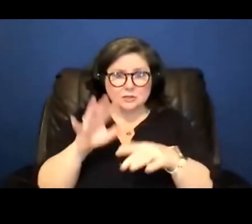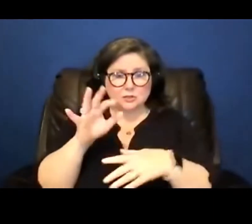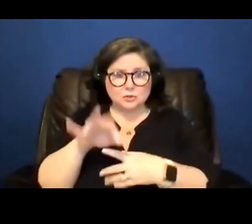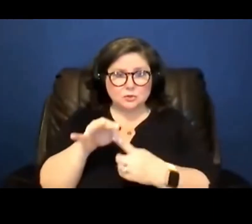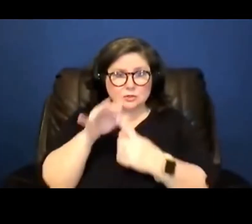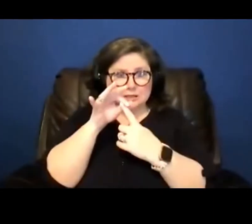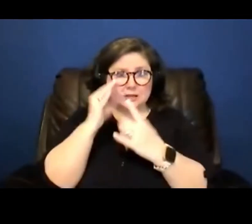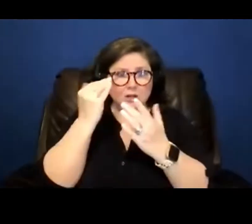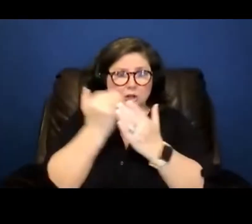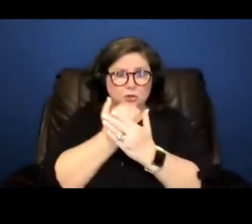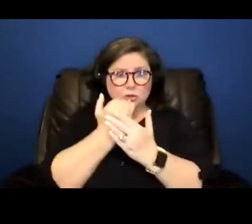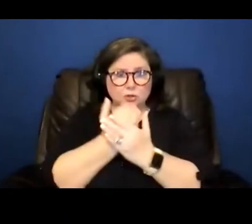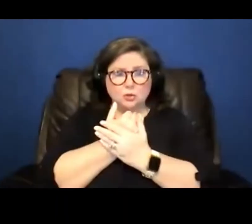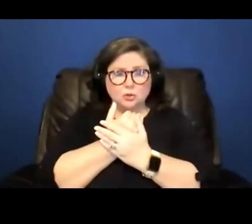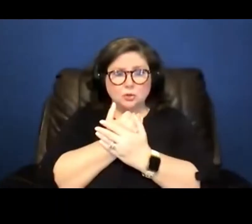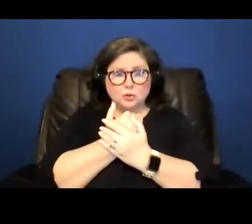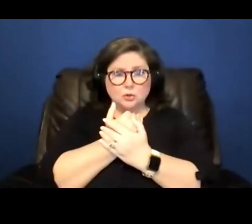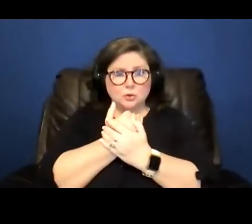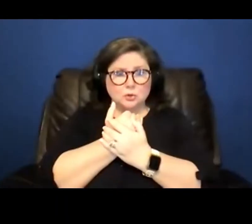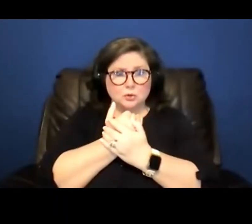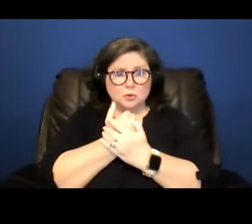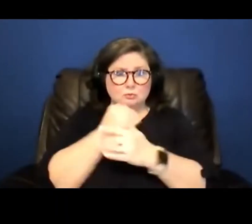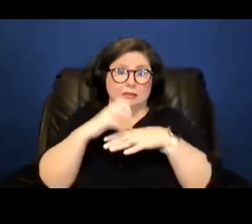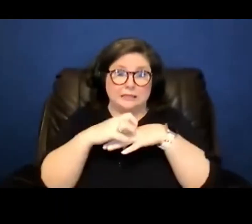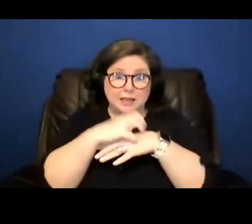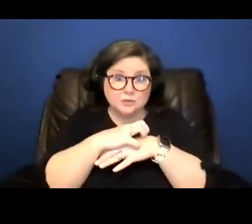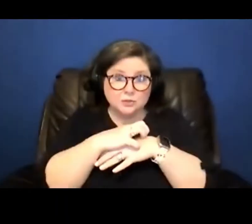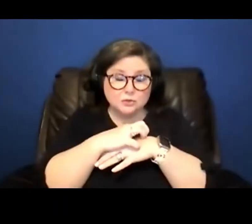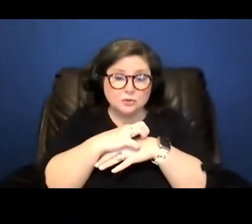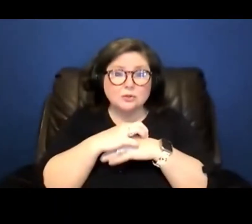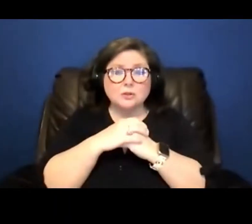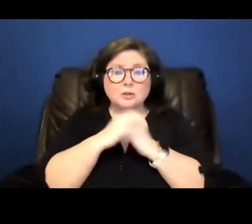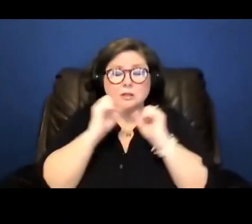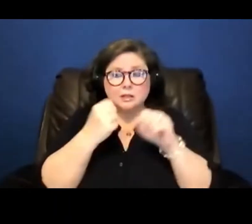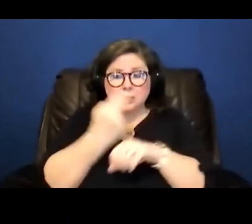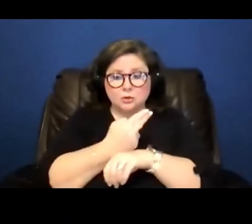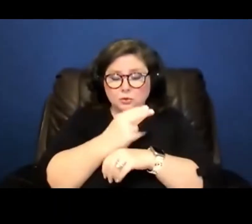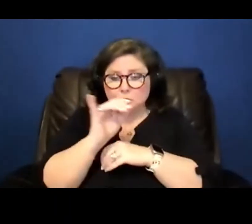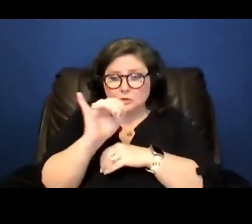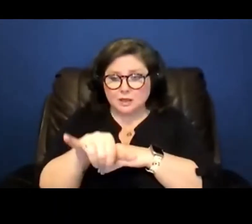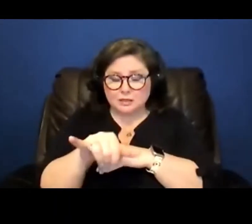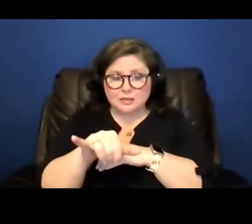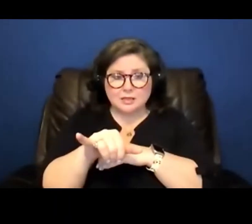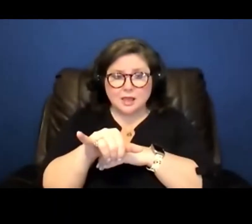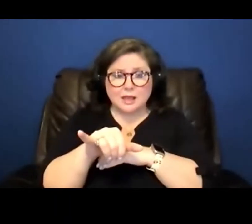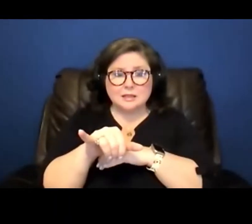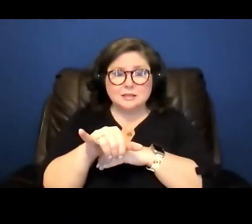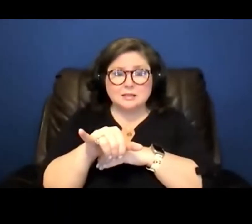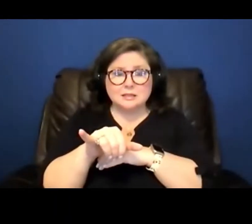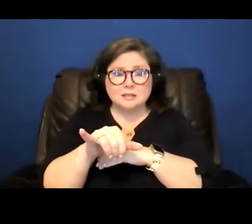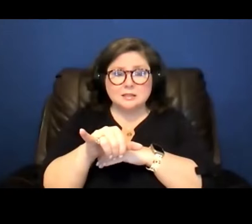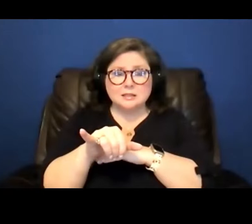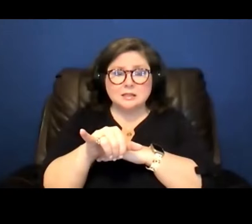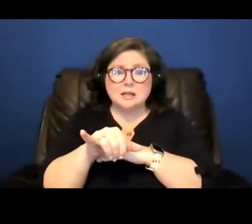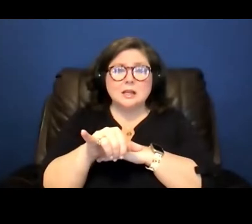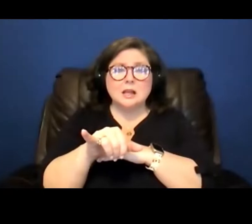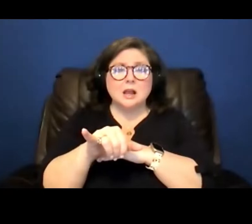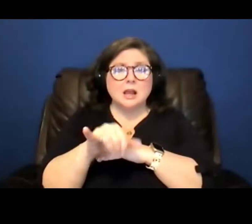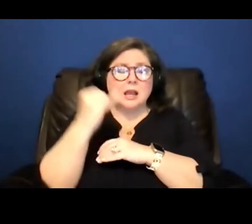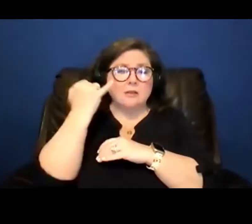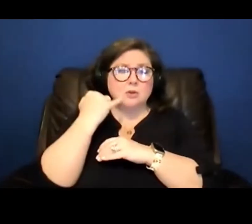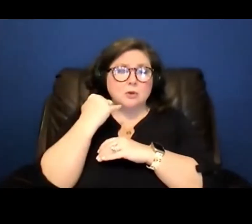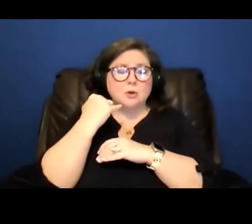a new, let's say a new cancer. Can we use this test to say, if you are positive for this blood